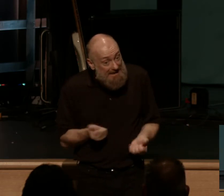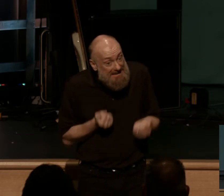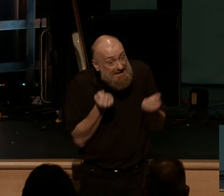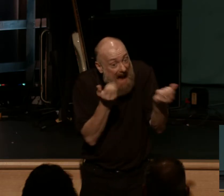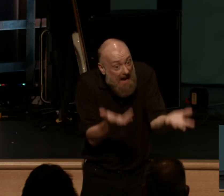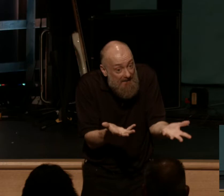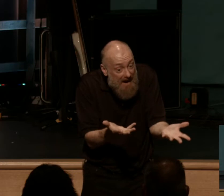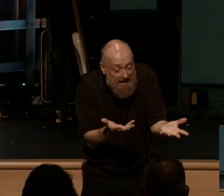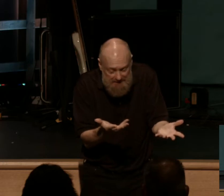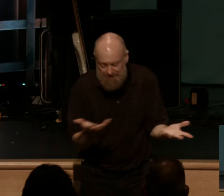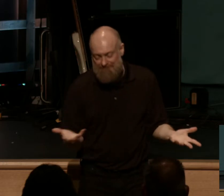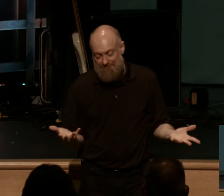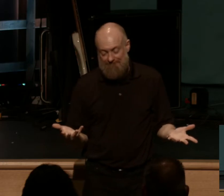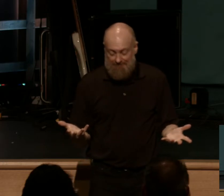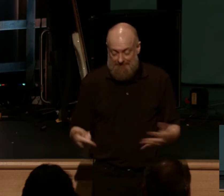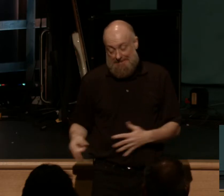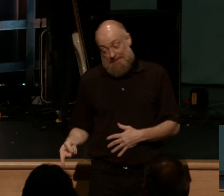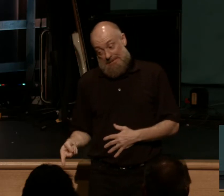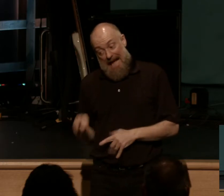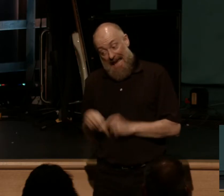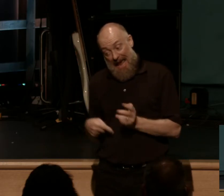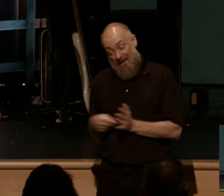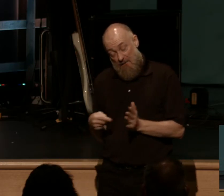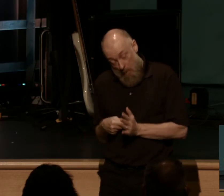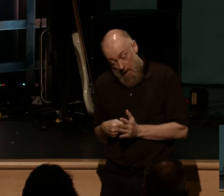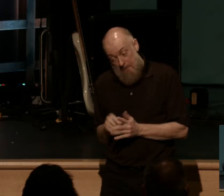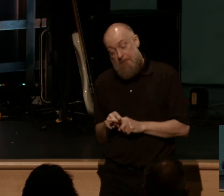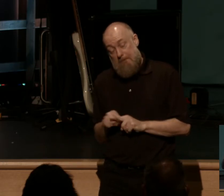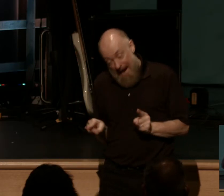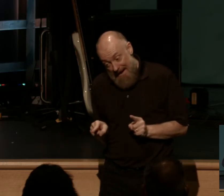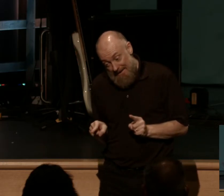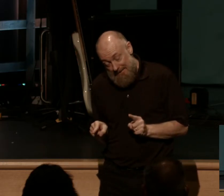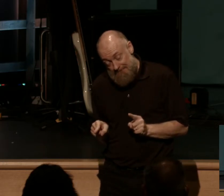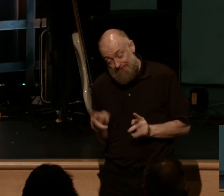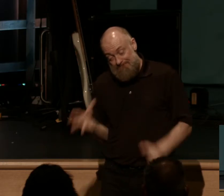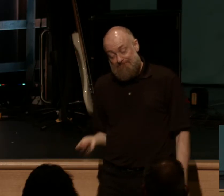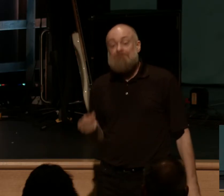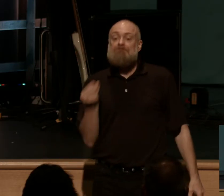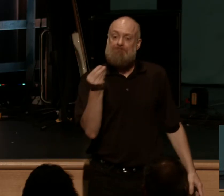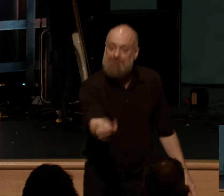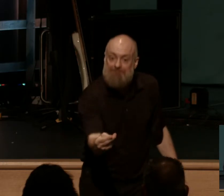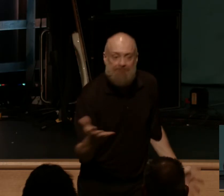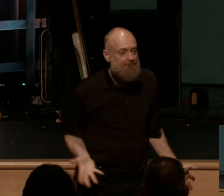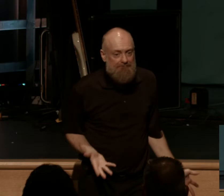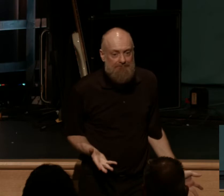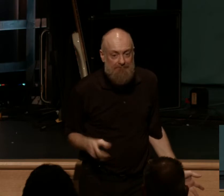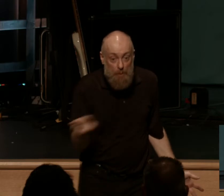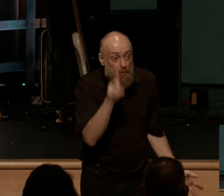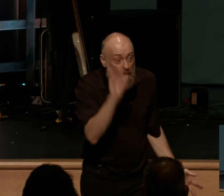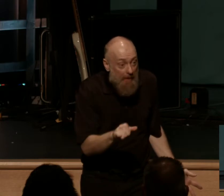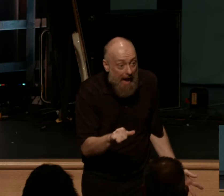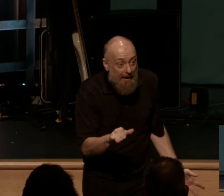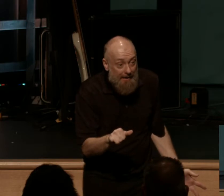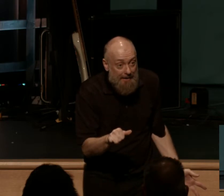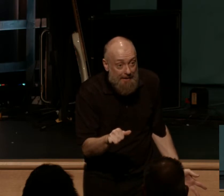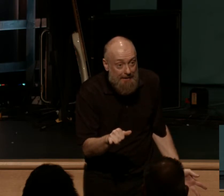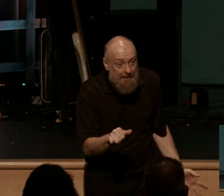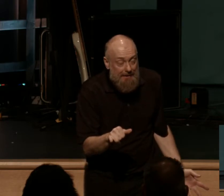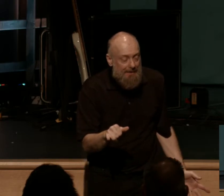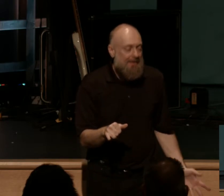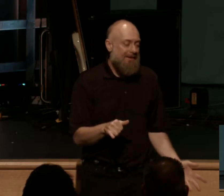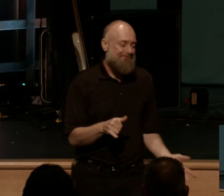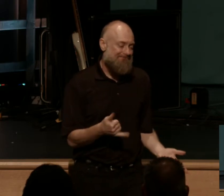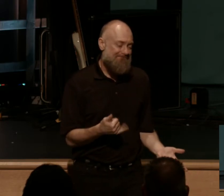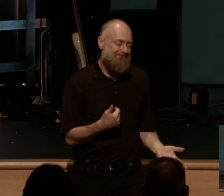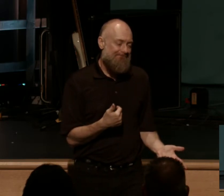Sacrificial biblical giving, generous giving, biblically speaking, means you should be able to look at your life and say, I could do ABC, but I've